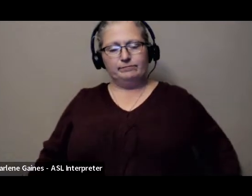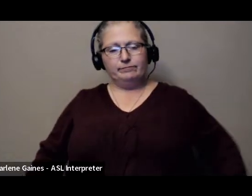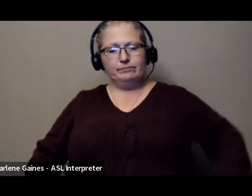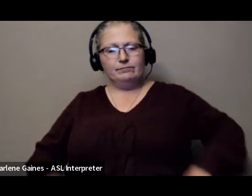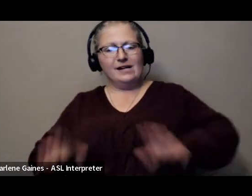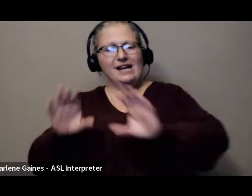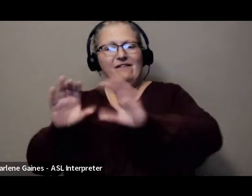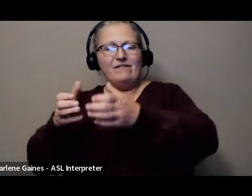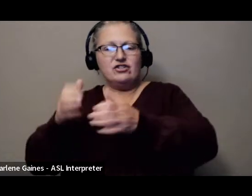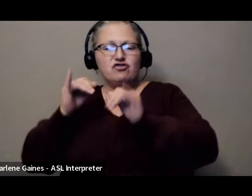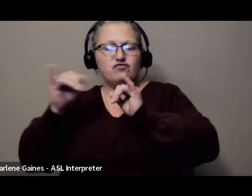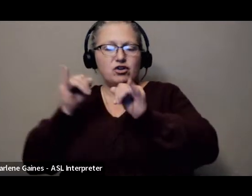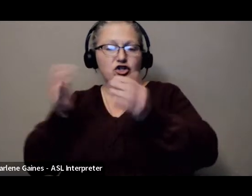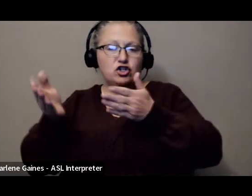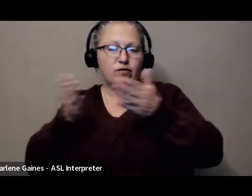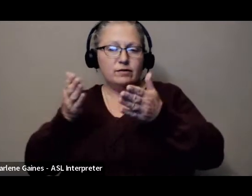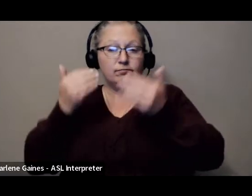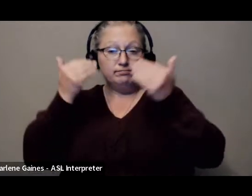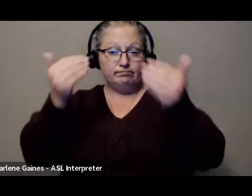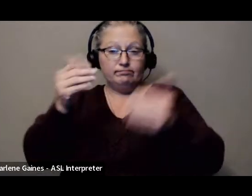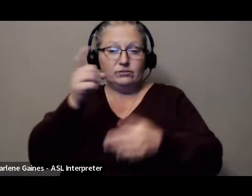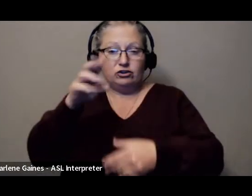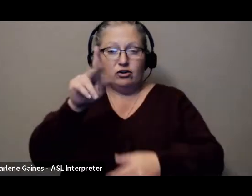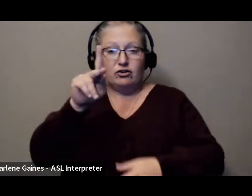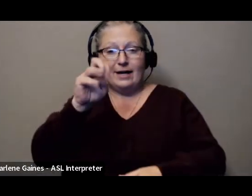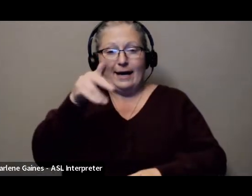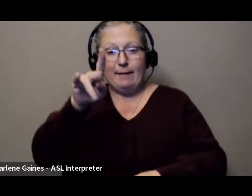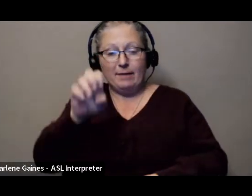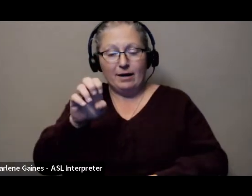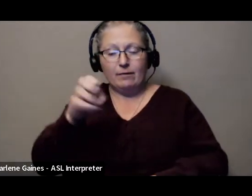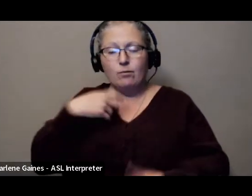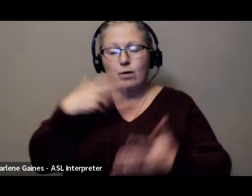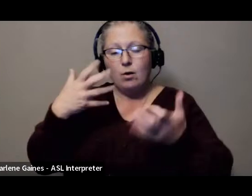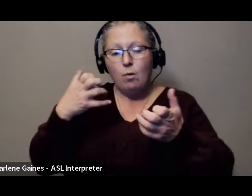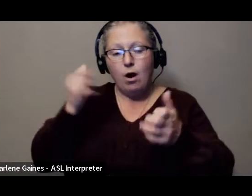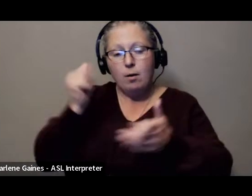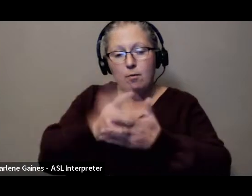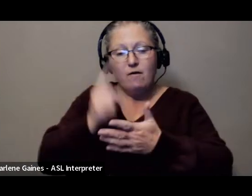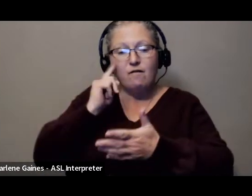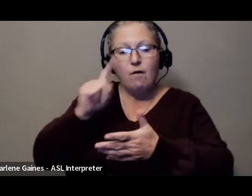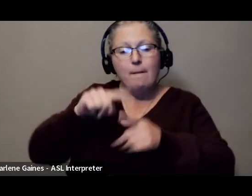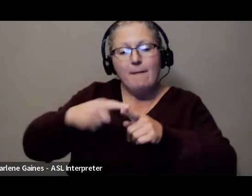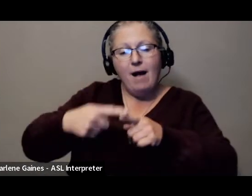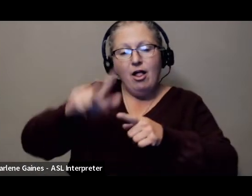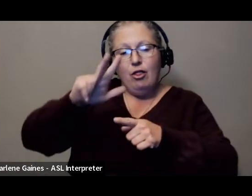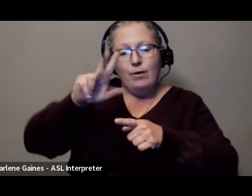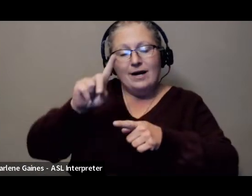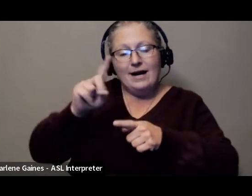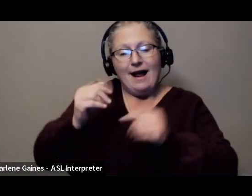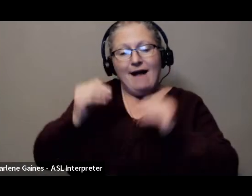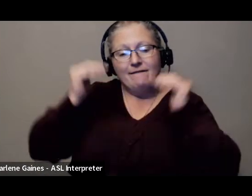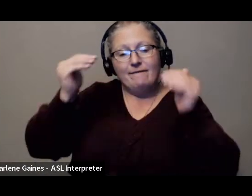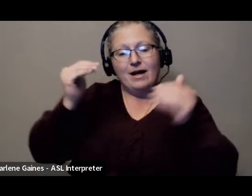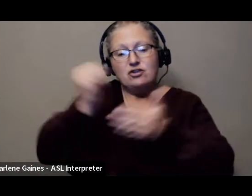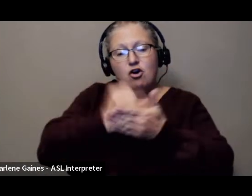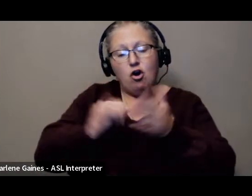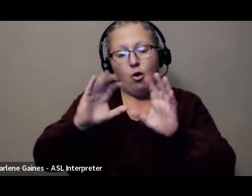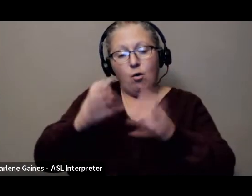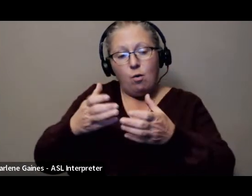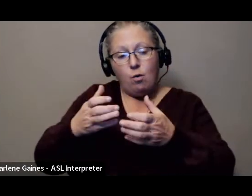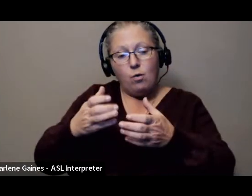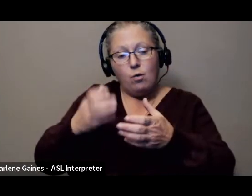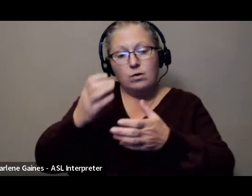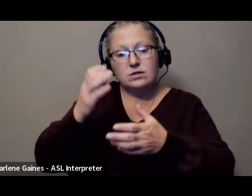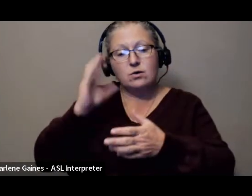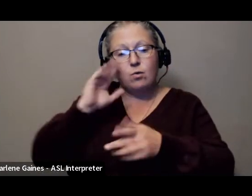Instructional Services. Go ahead, Dr. Gemke. So we're seeking approval for the pilot of the 3D Advanced Art course. This is going to